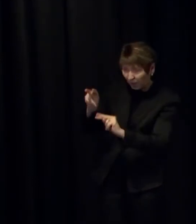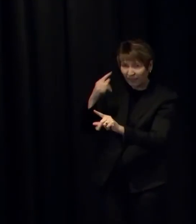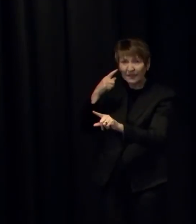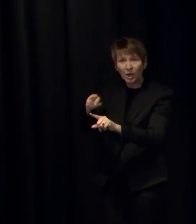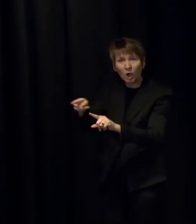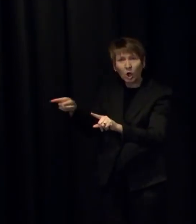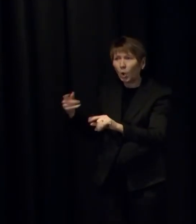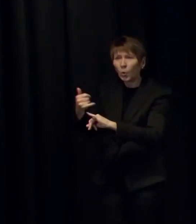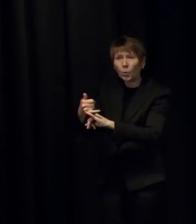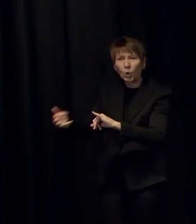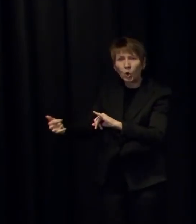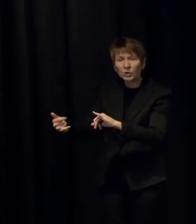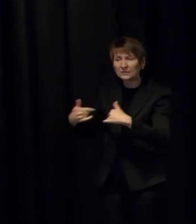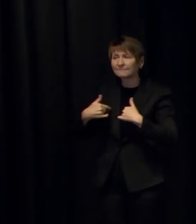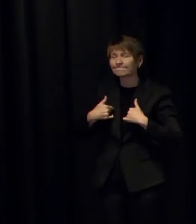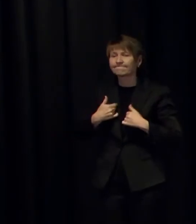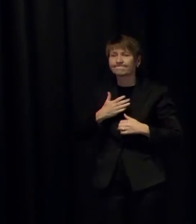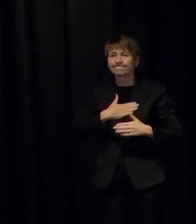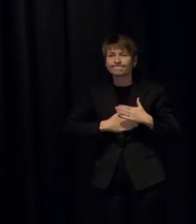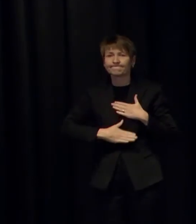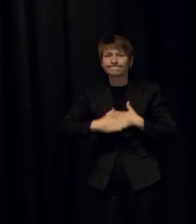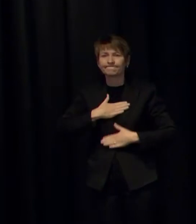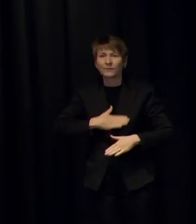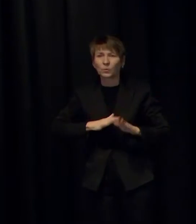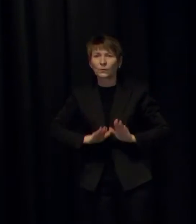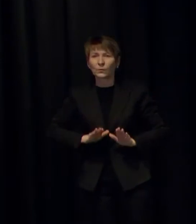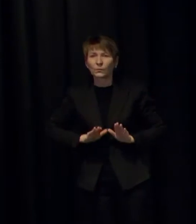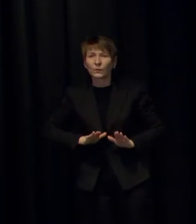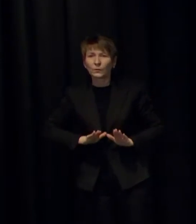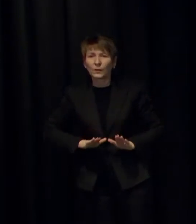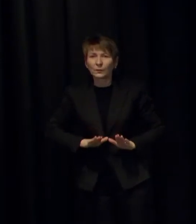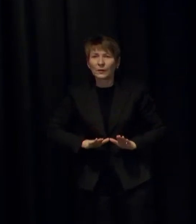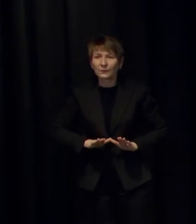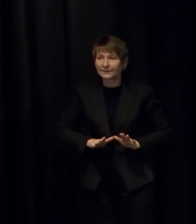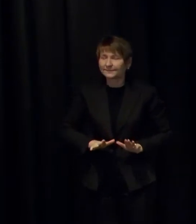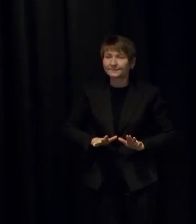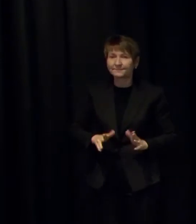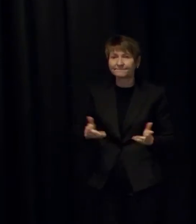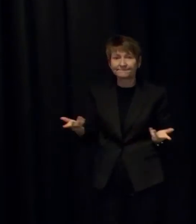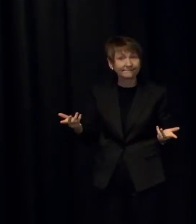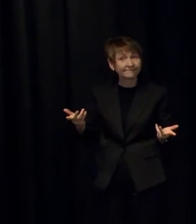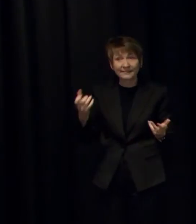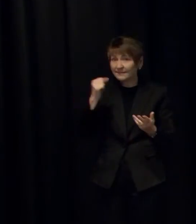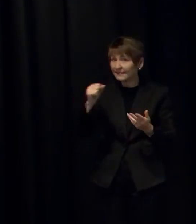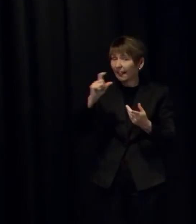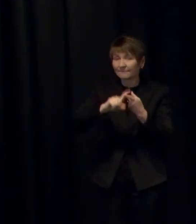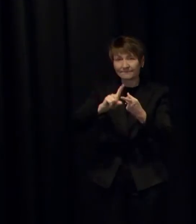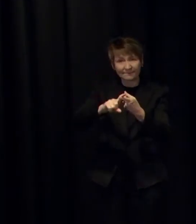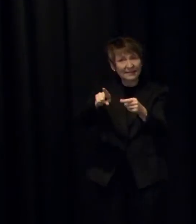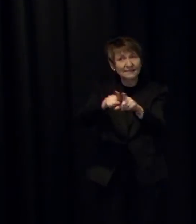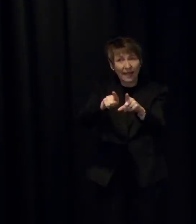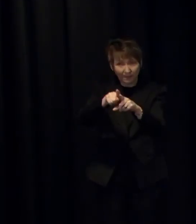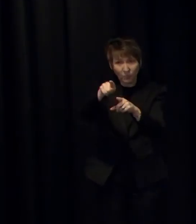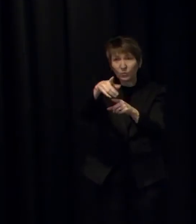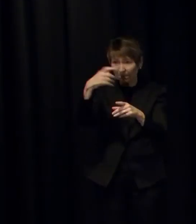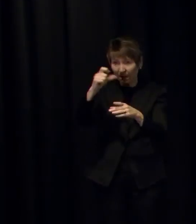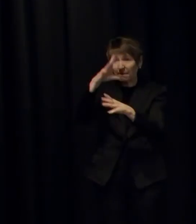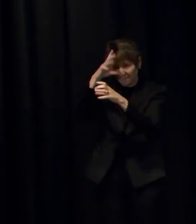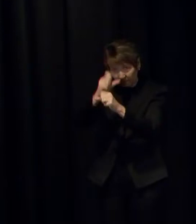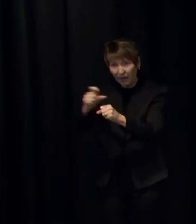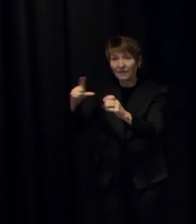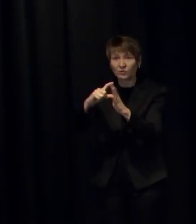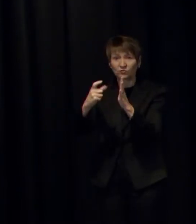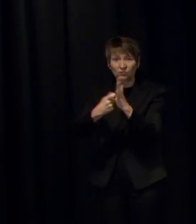people. So we don't want to see people having to wait longer than would be clinically recommended. We don't want to see people